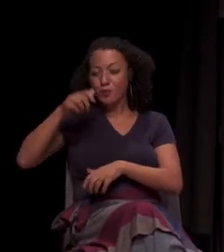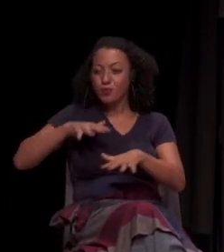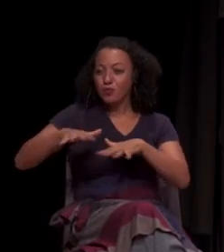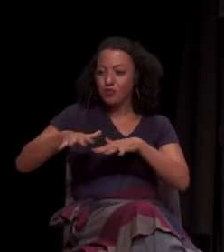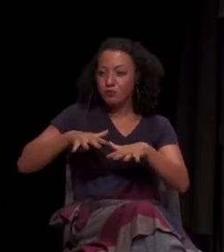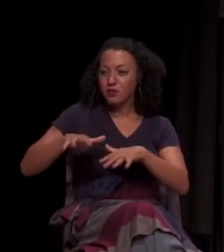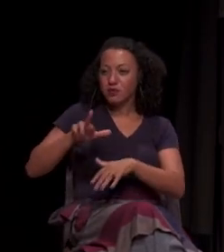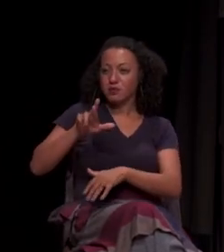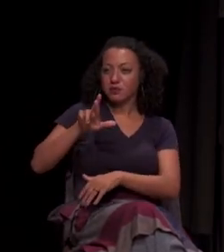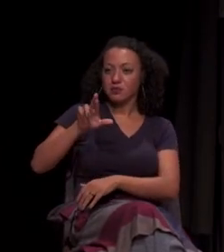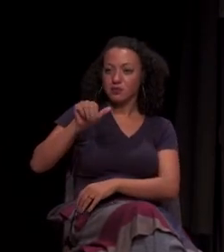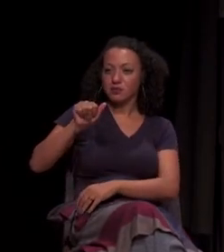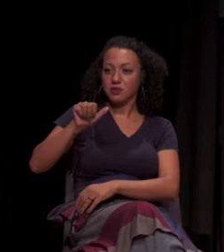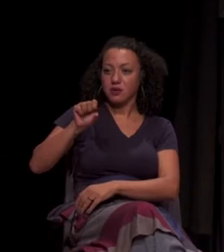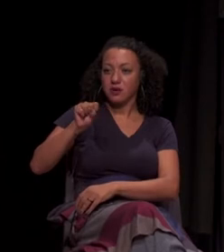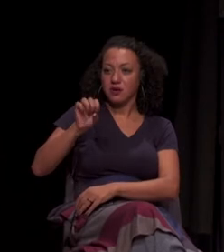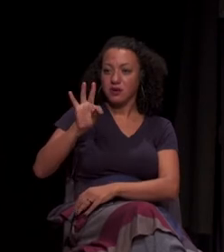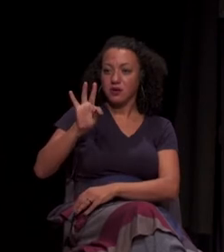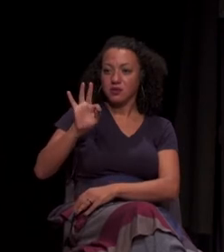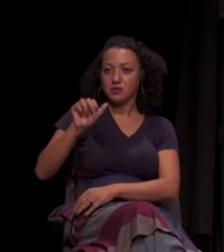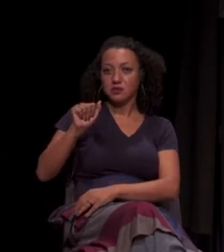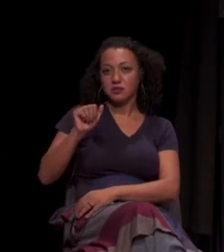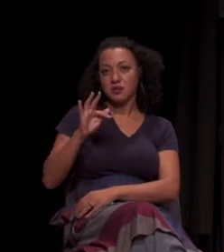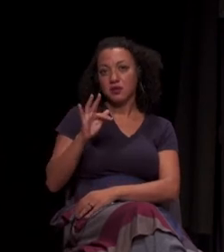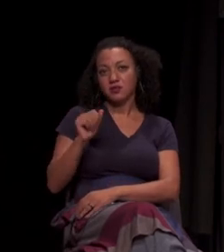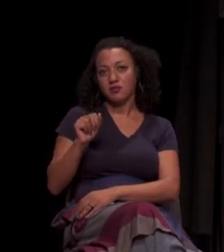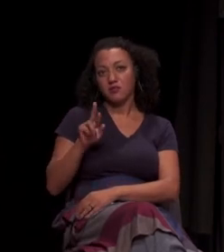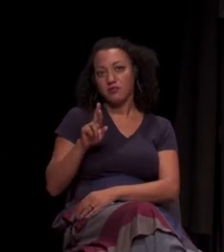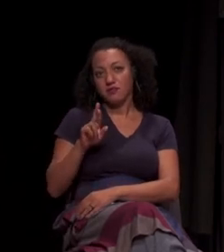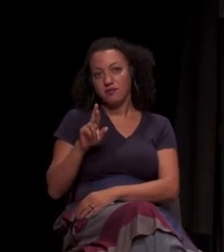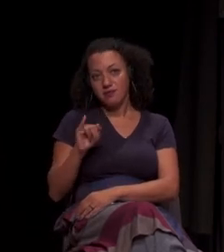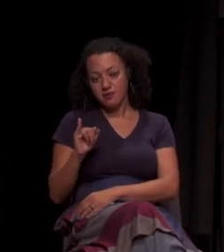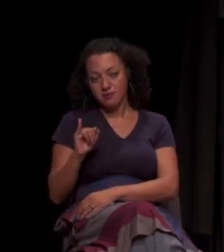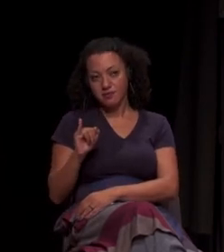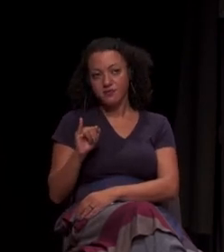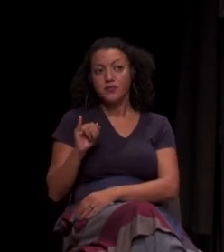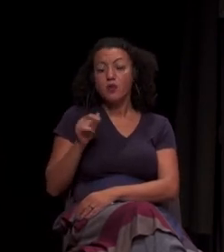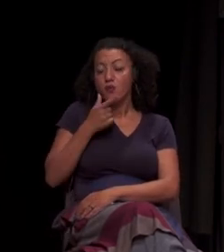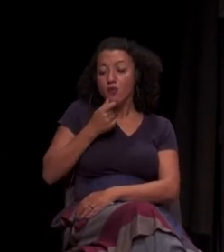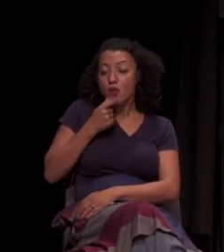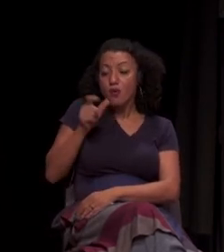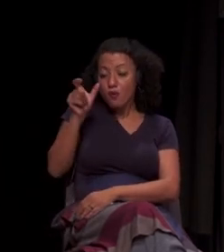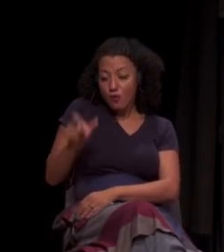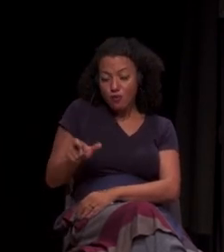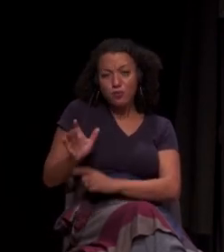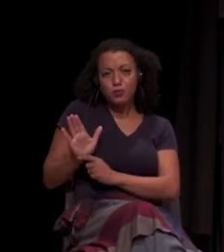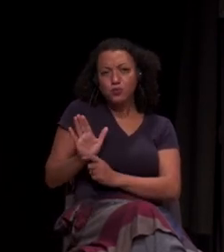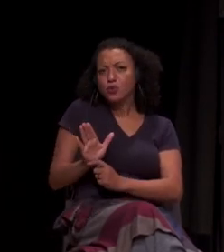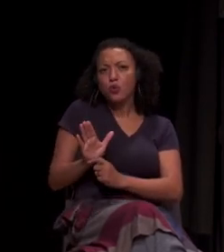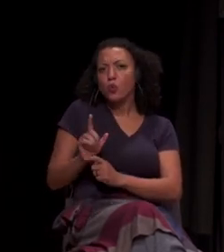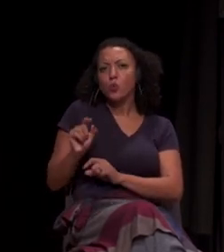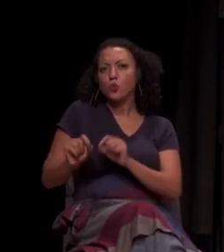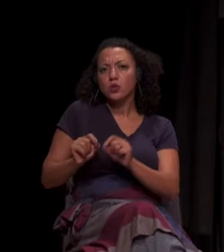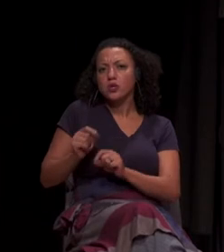what a black man can do if he is unfettered by